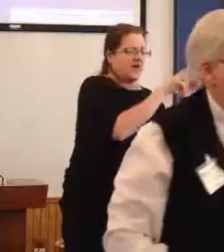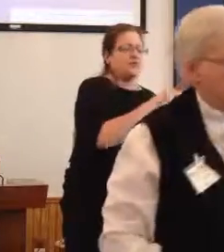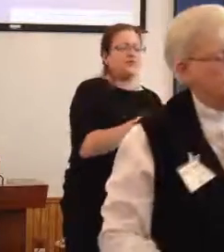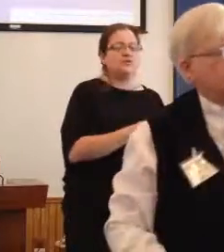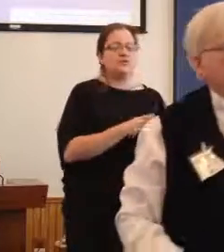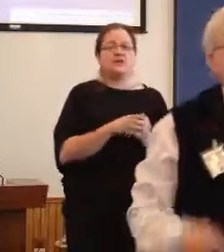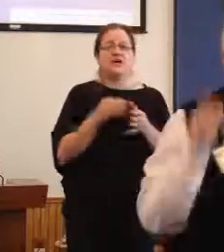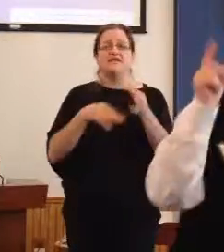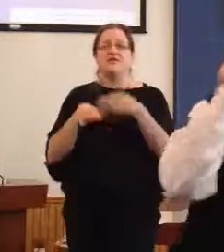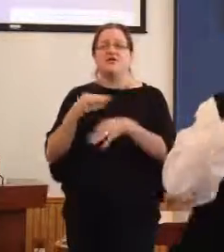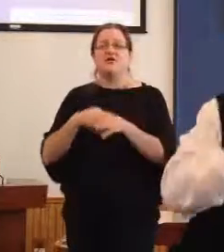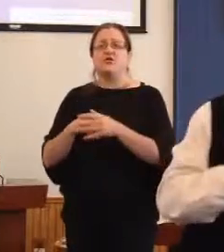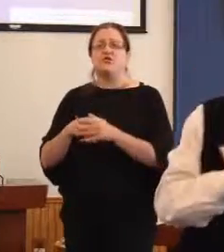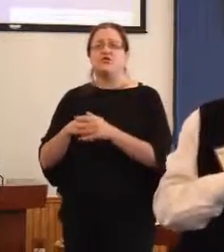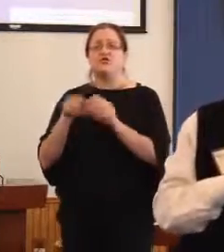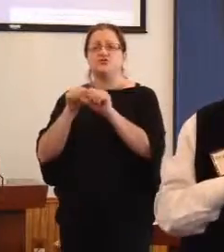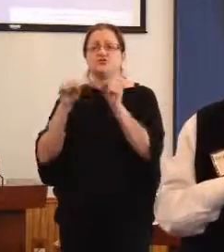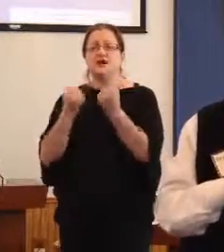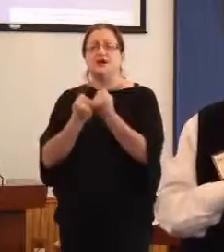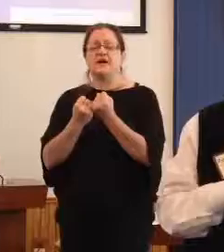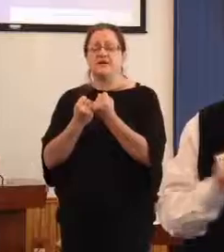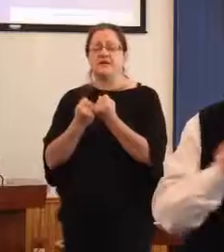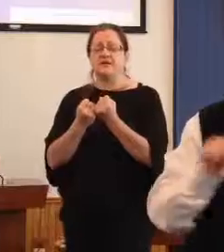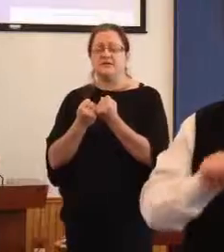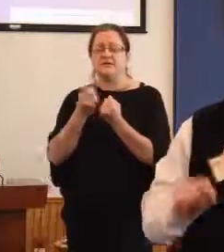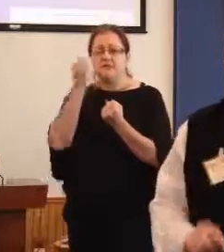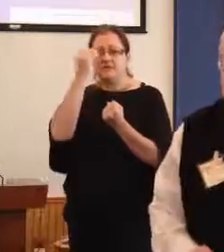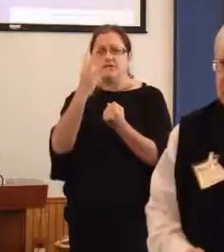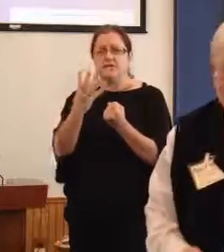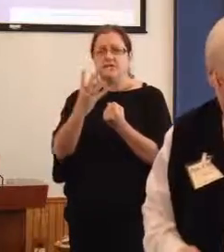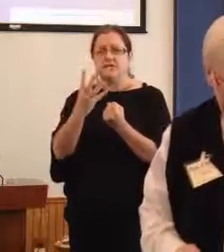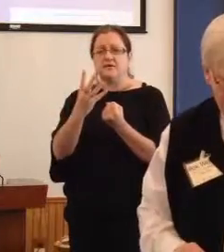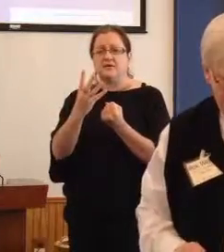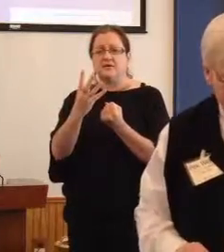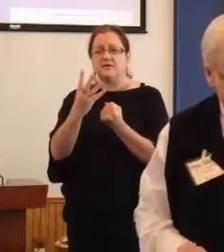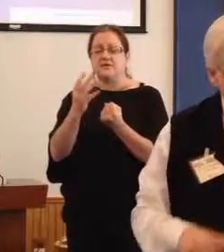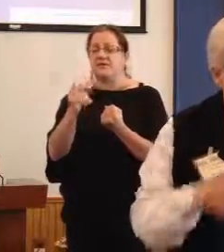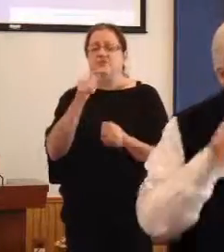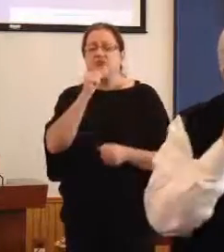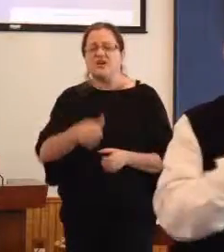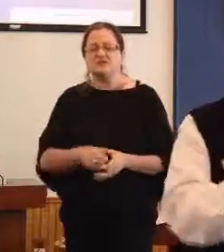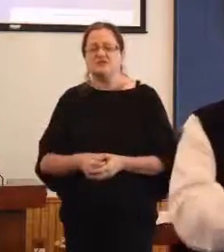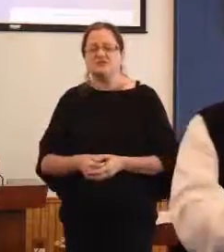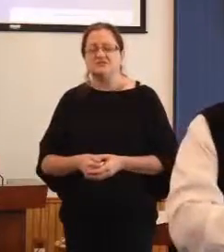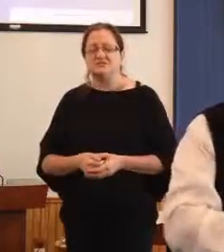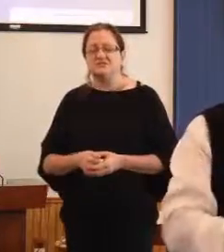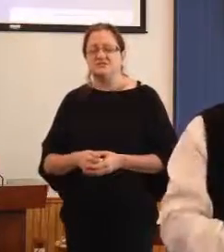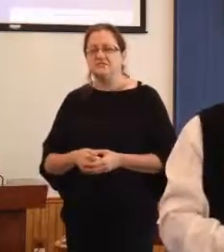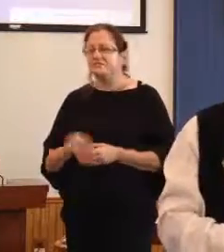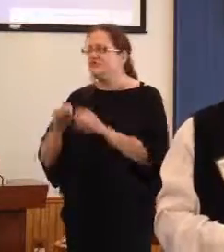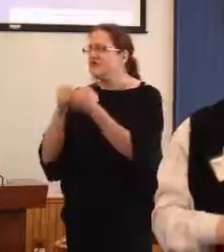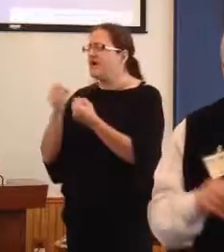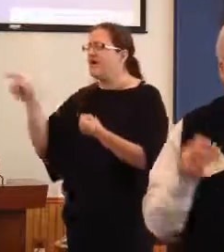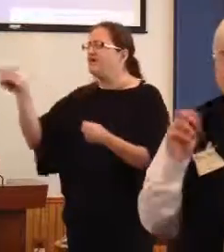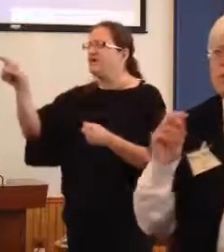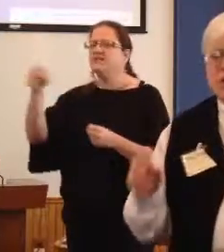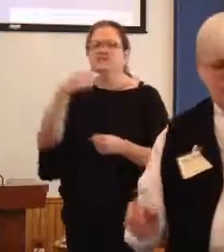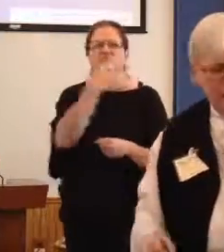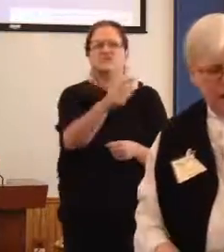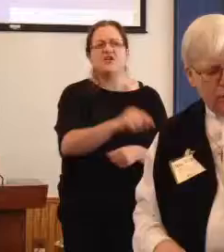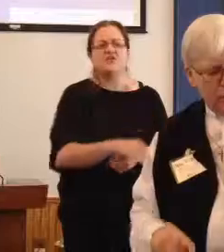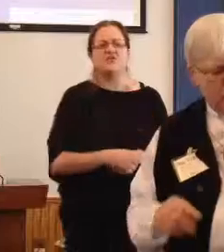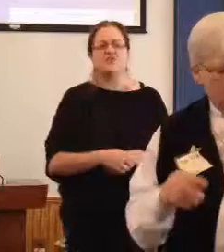though society was telling you that you do not. Is it the author